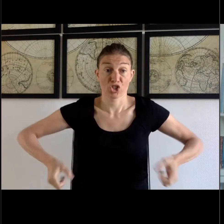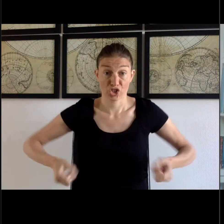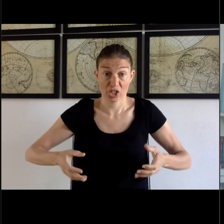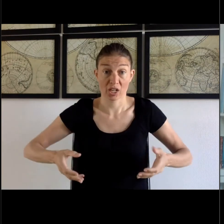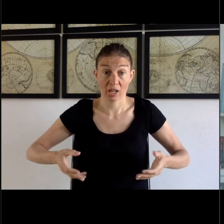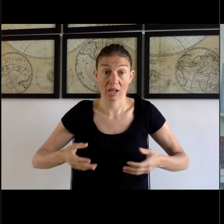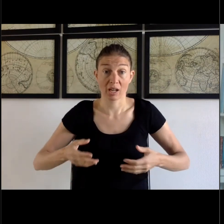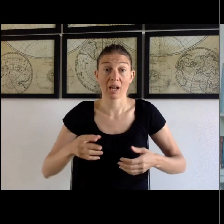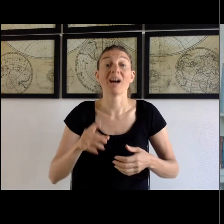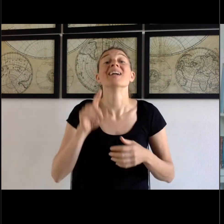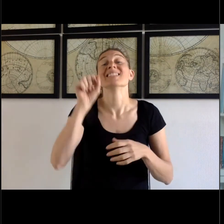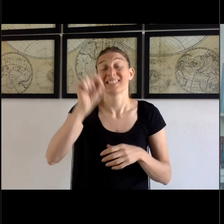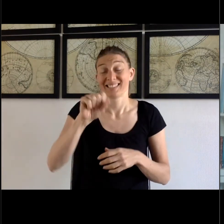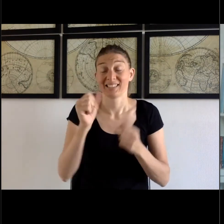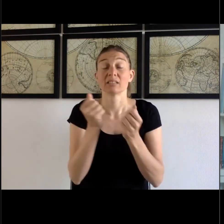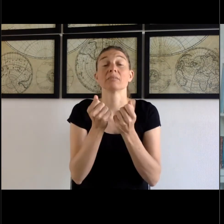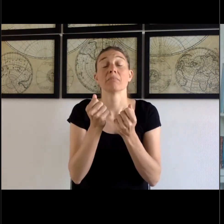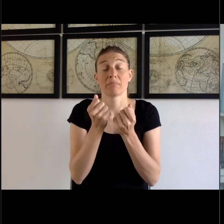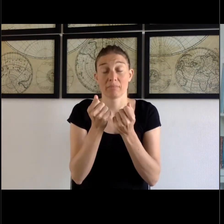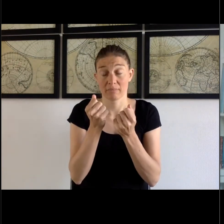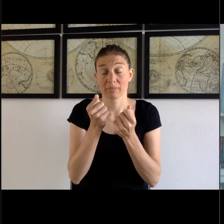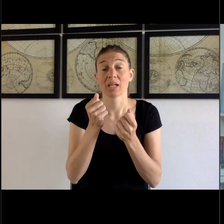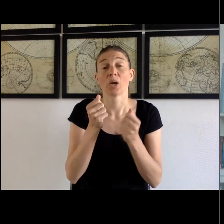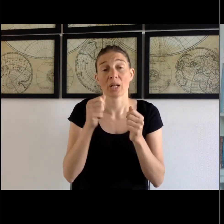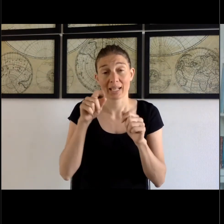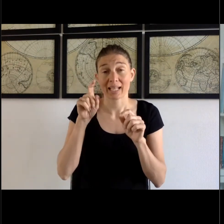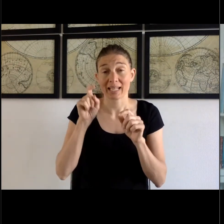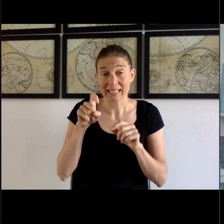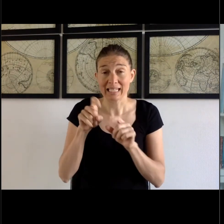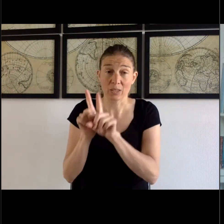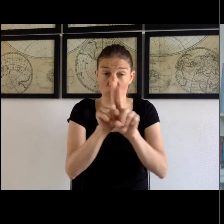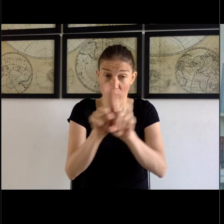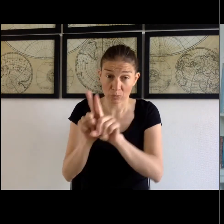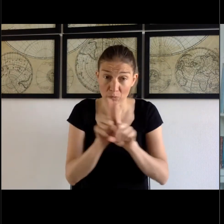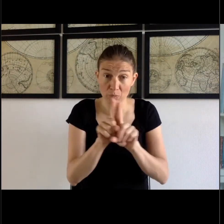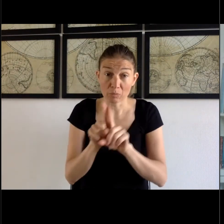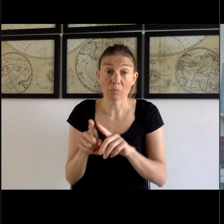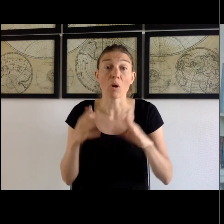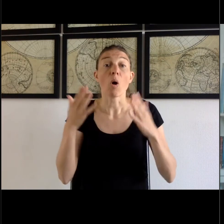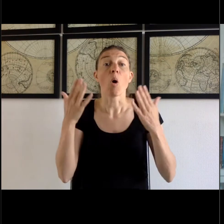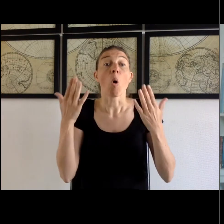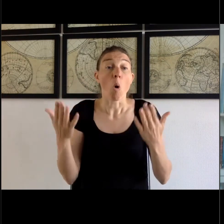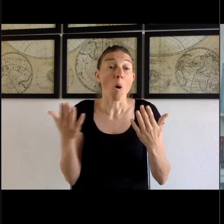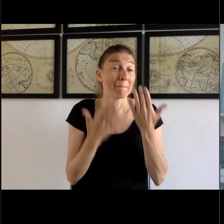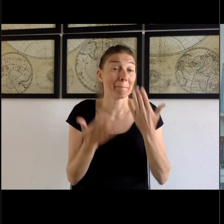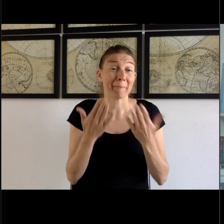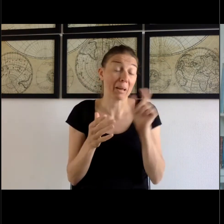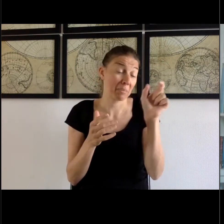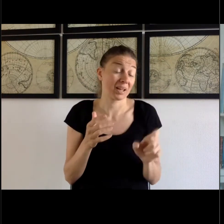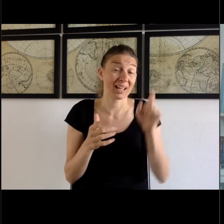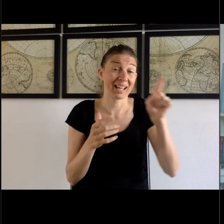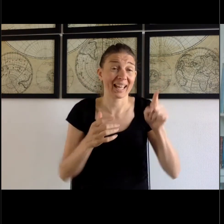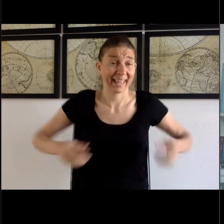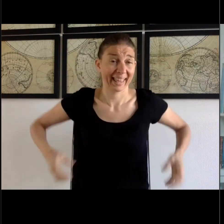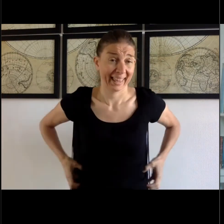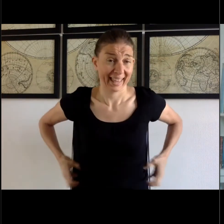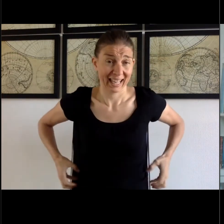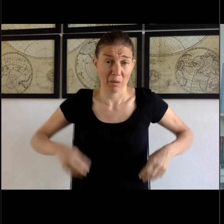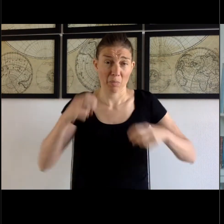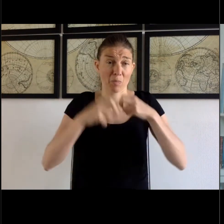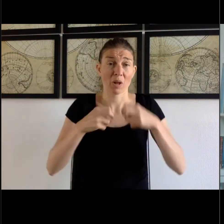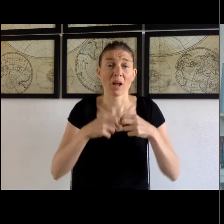of assistance, and there could be a person with some kidney problems, where they should go to